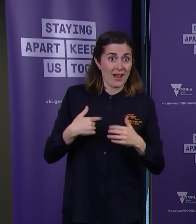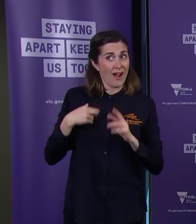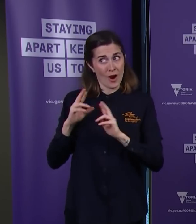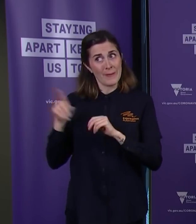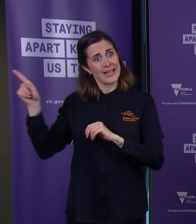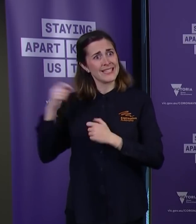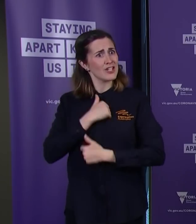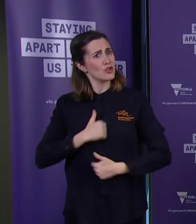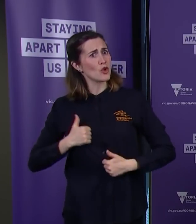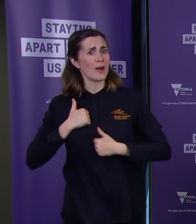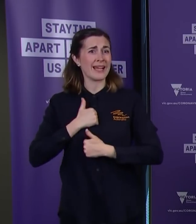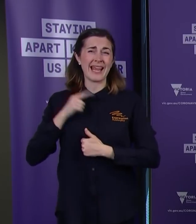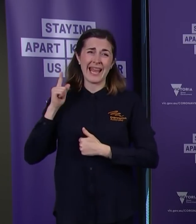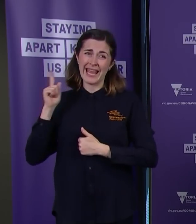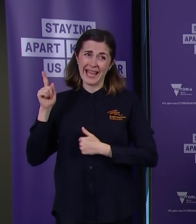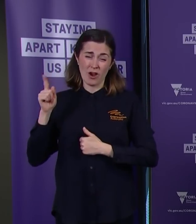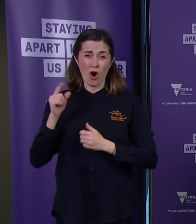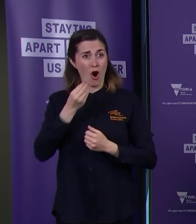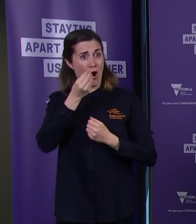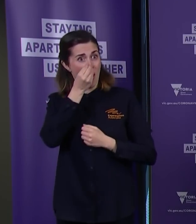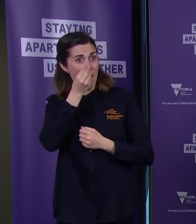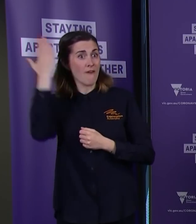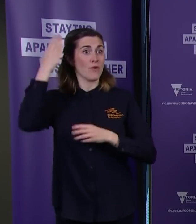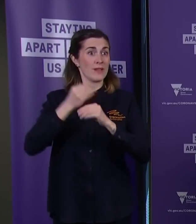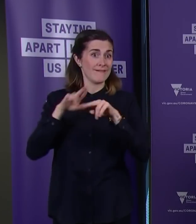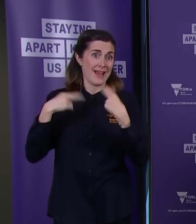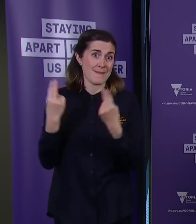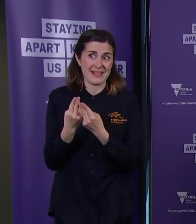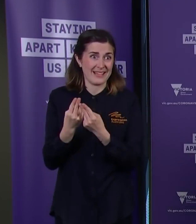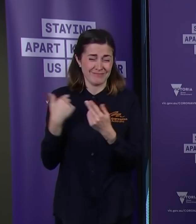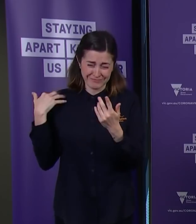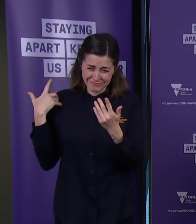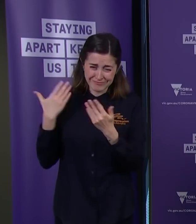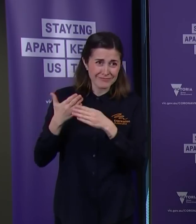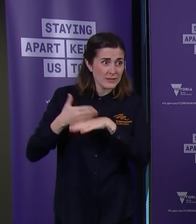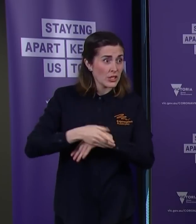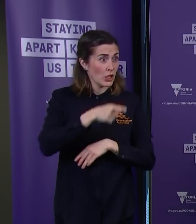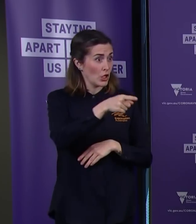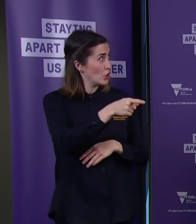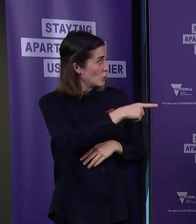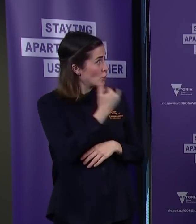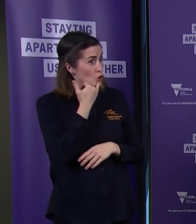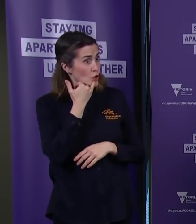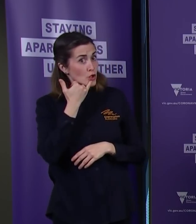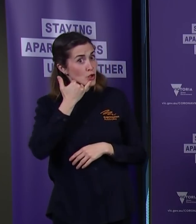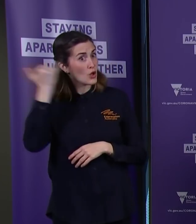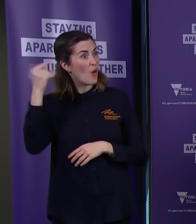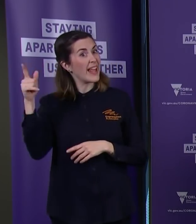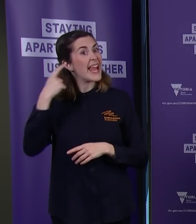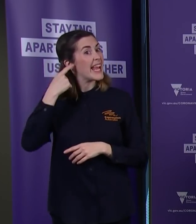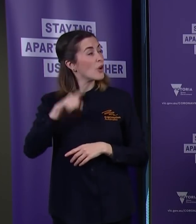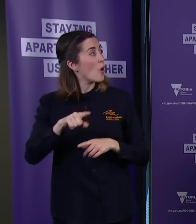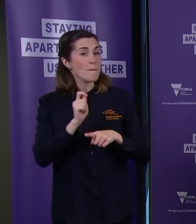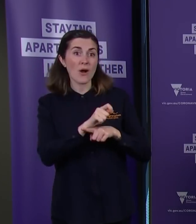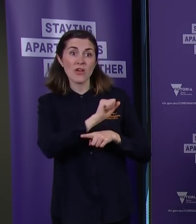is enjoying a hard-earned day off with his family. Did his phone just go to message bank, did it? I beg your pardon? He